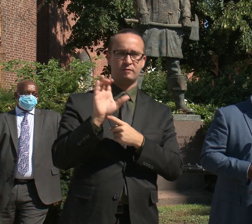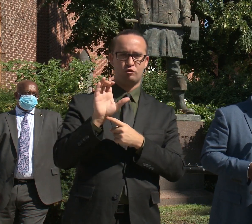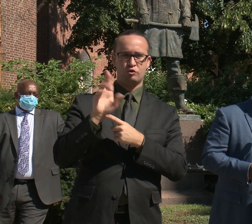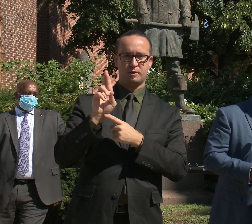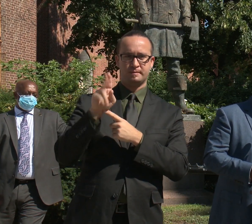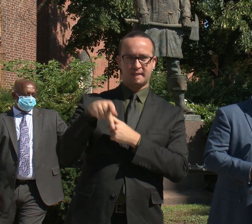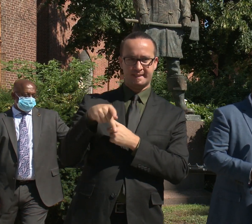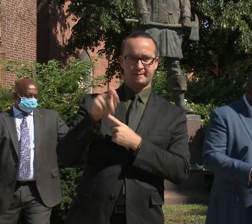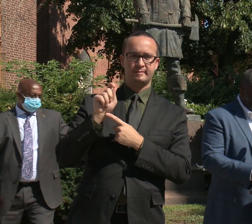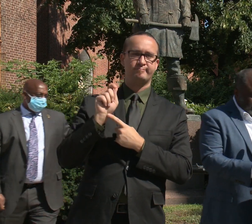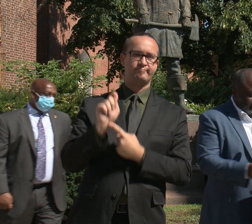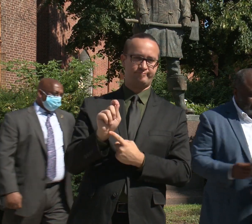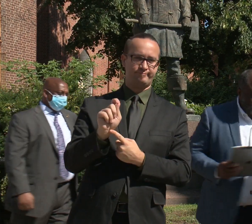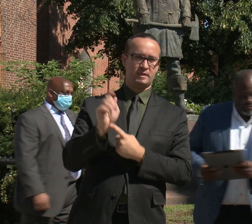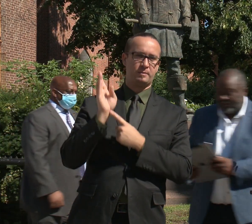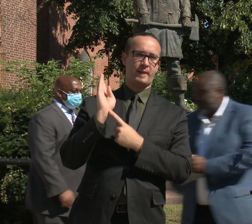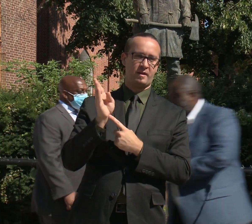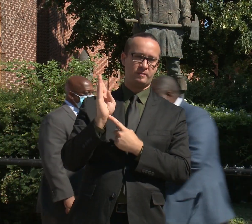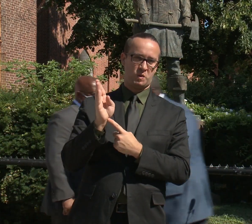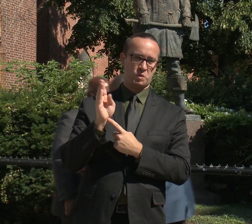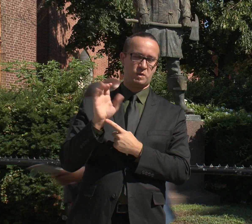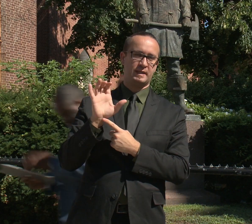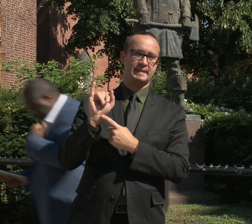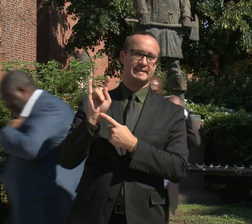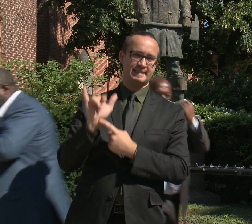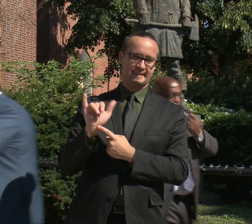bcrp.baltimorecity.gov. Thank you.